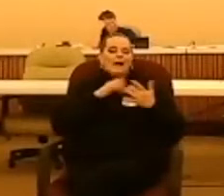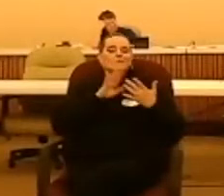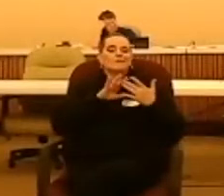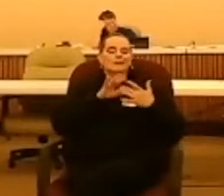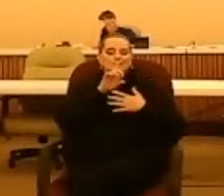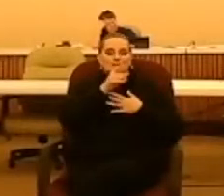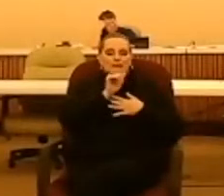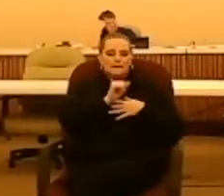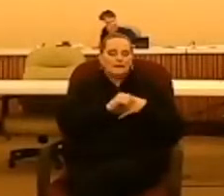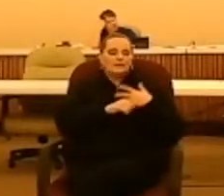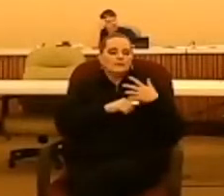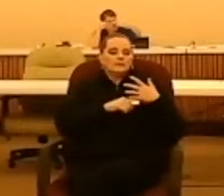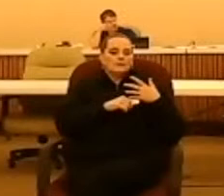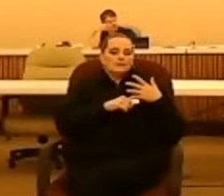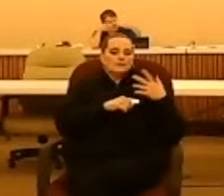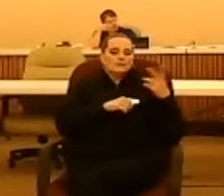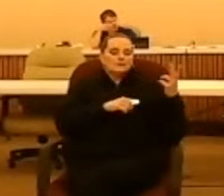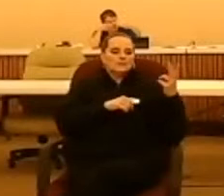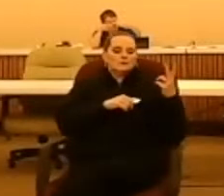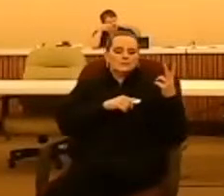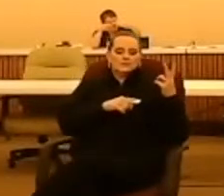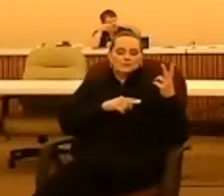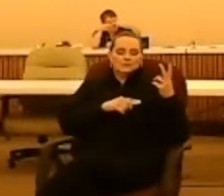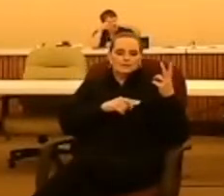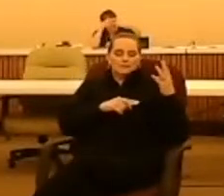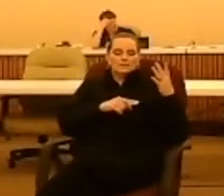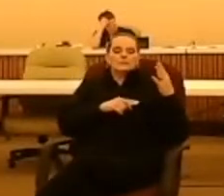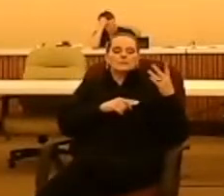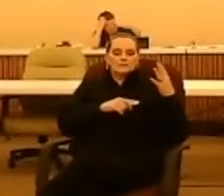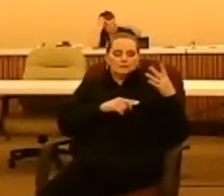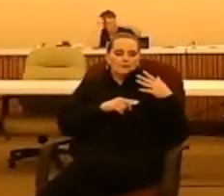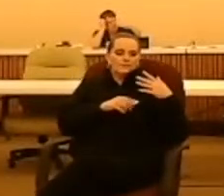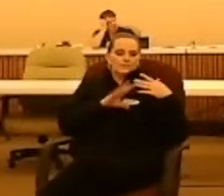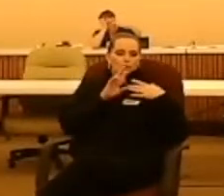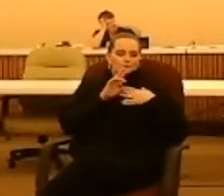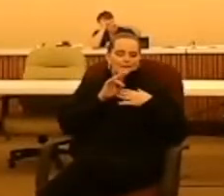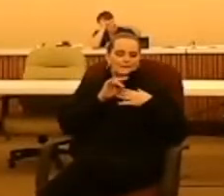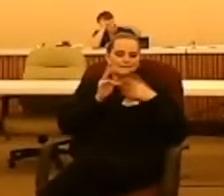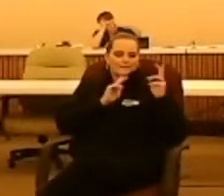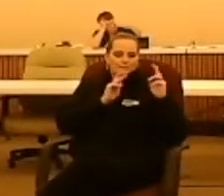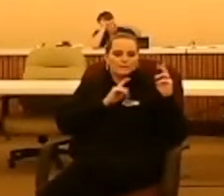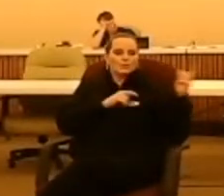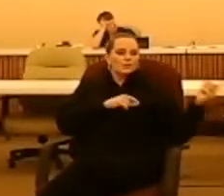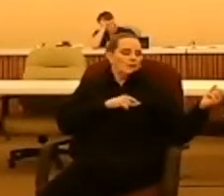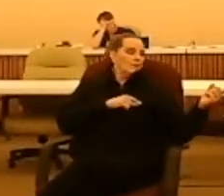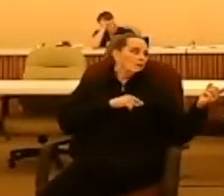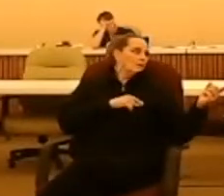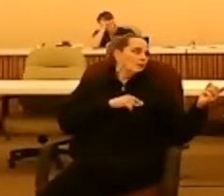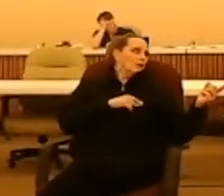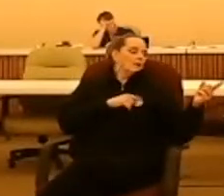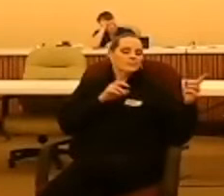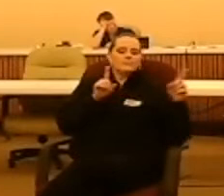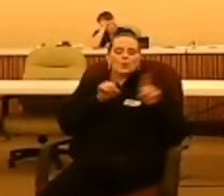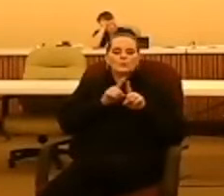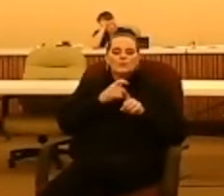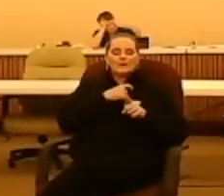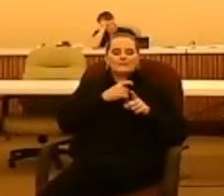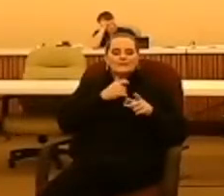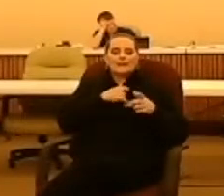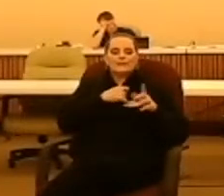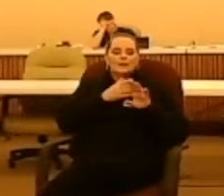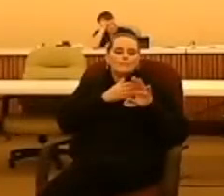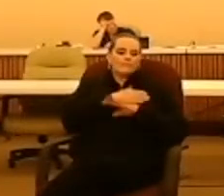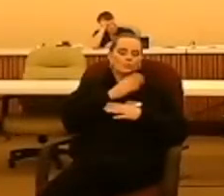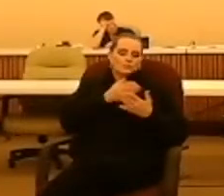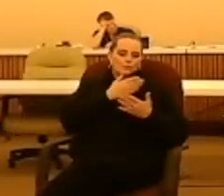I have a few open questions and something. Could you answer Naomi's question about 7? Okay. Yep. I wanted to say also that before she even got